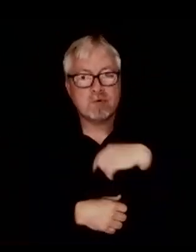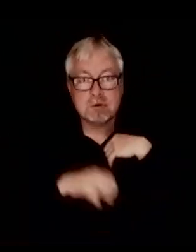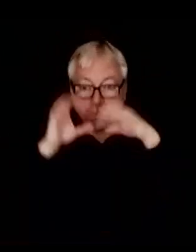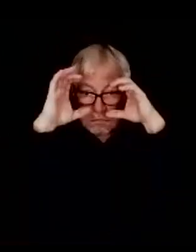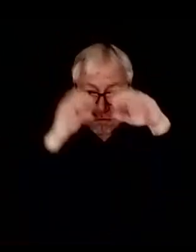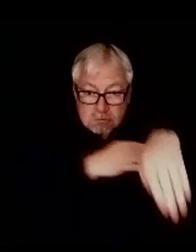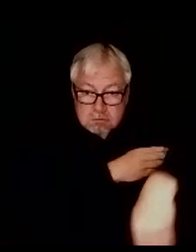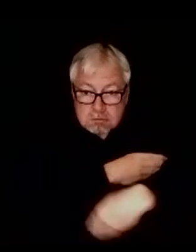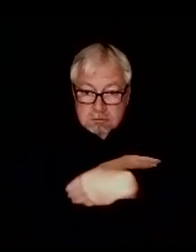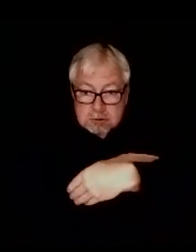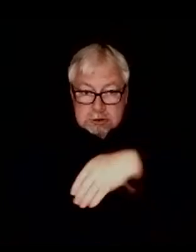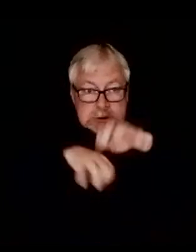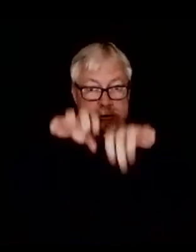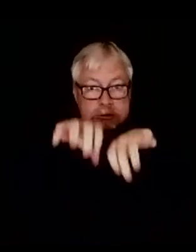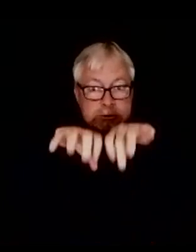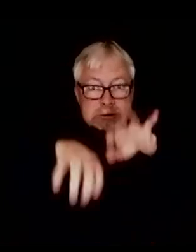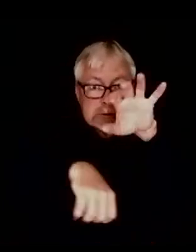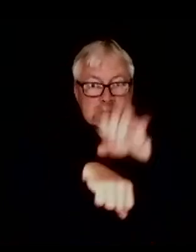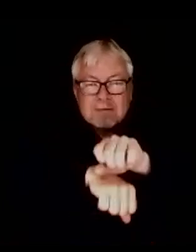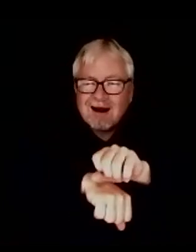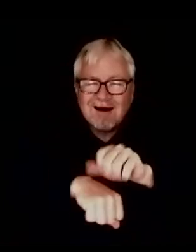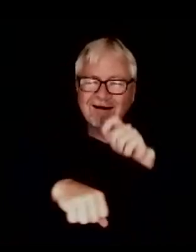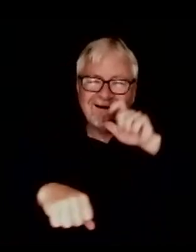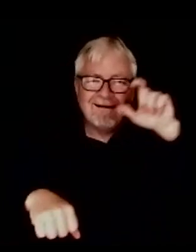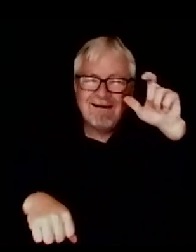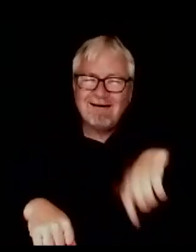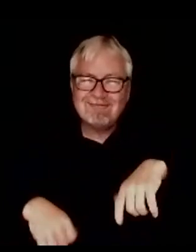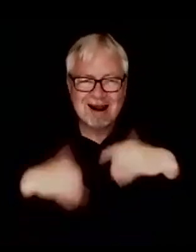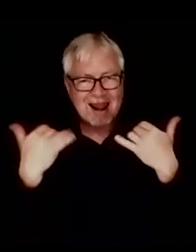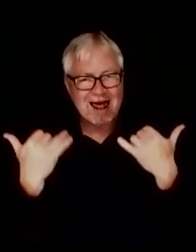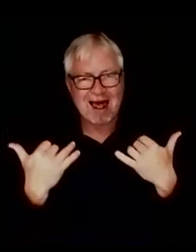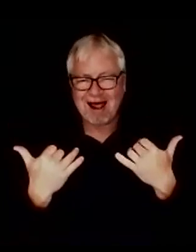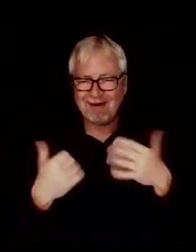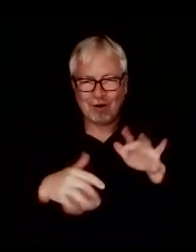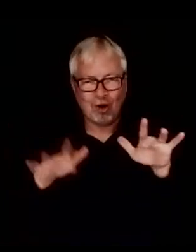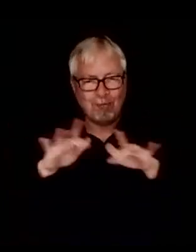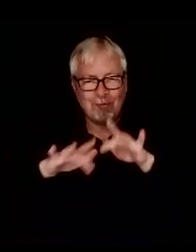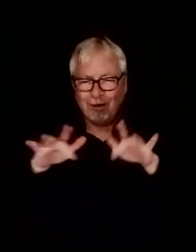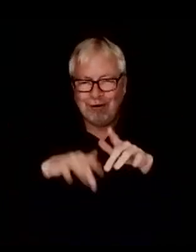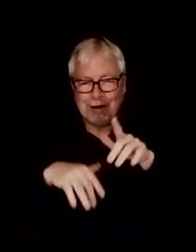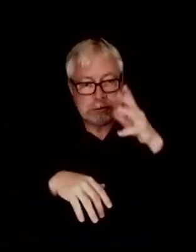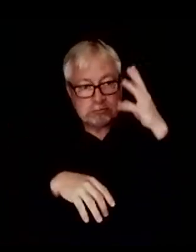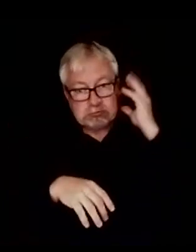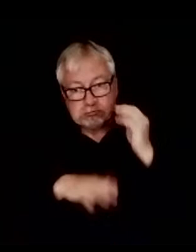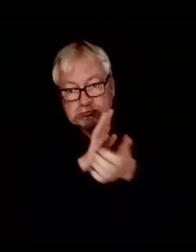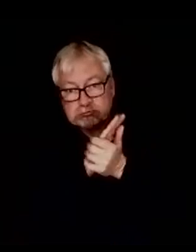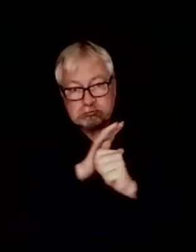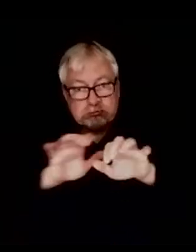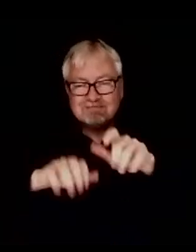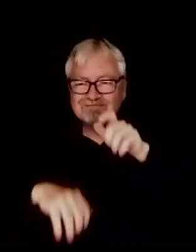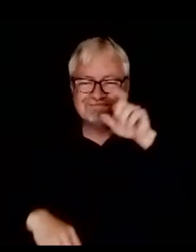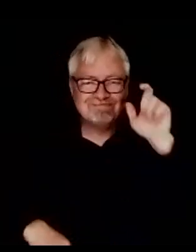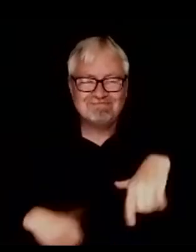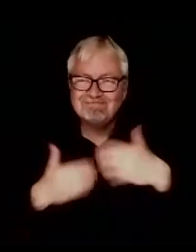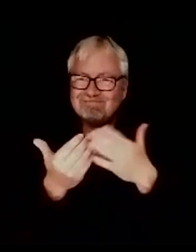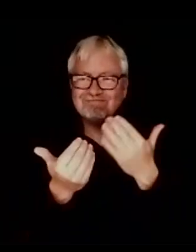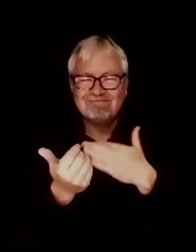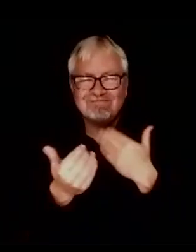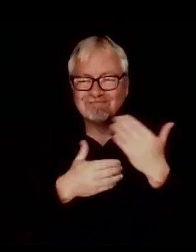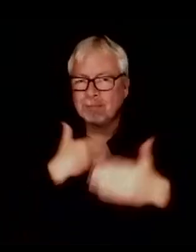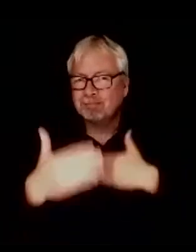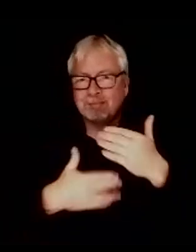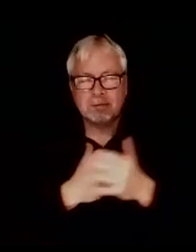get an appointment at this point. So just to kind of make those two points. And if I could just follow up on that, is the